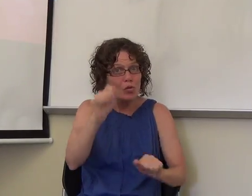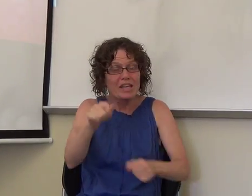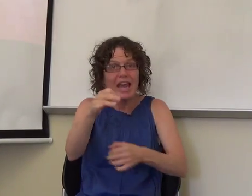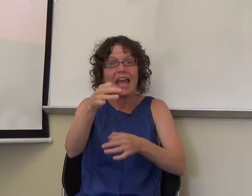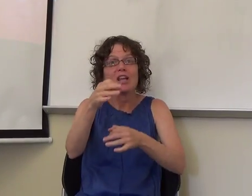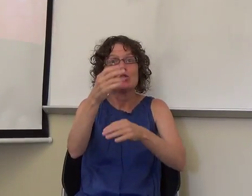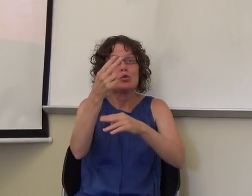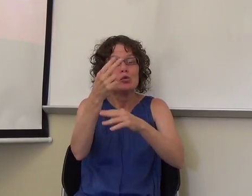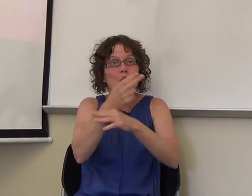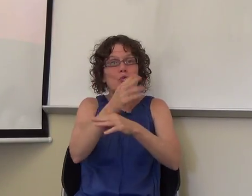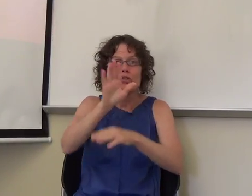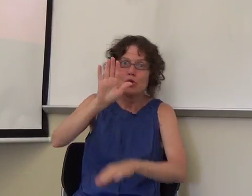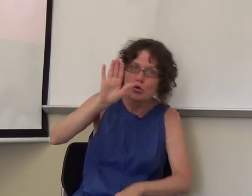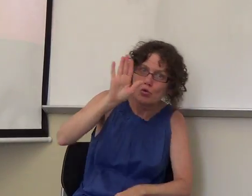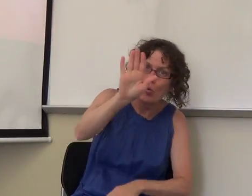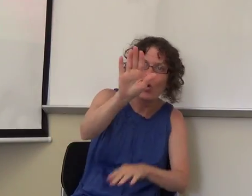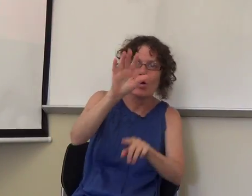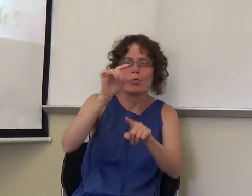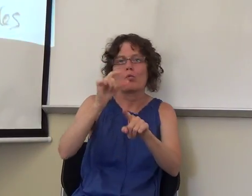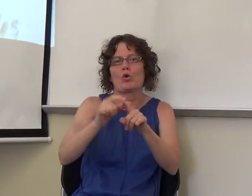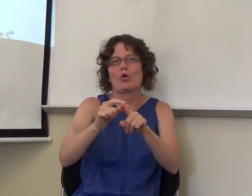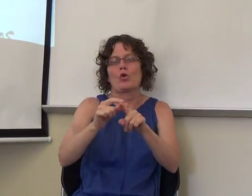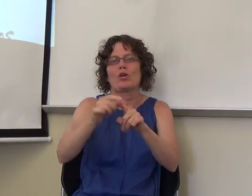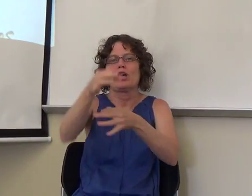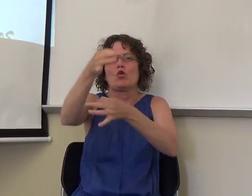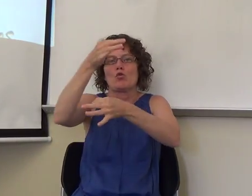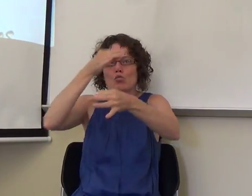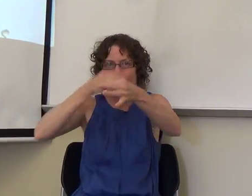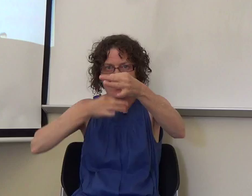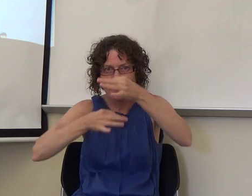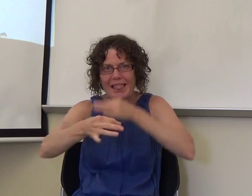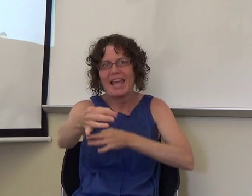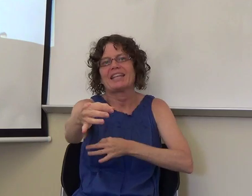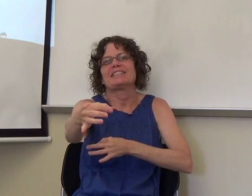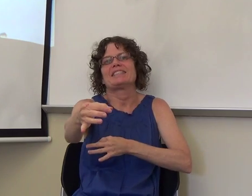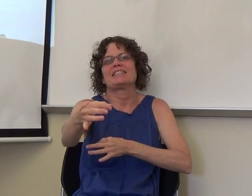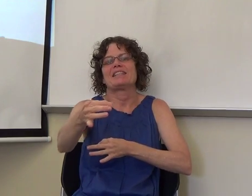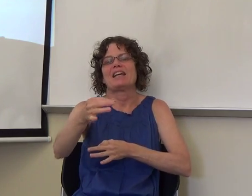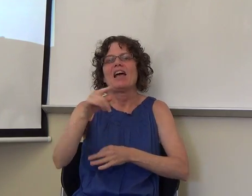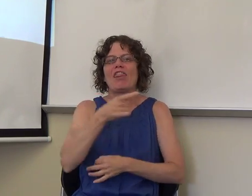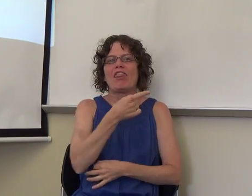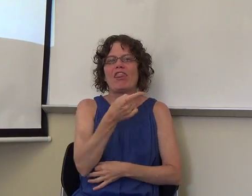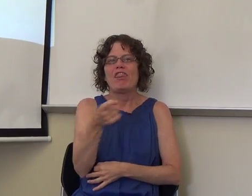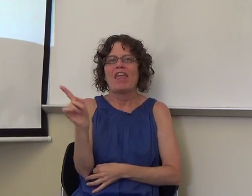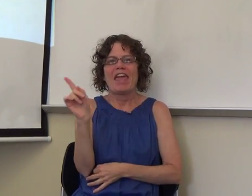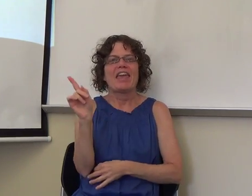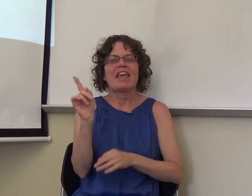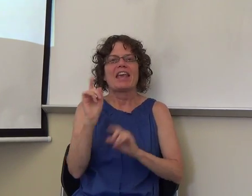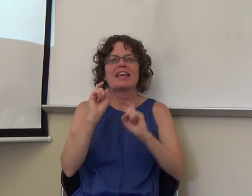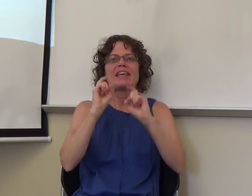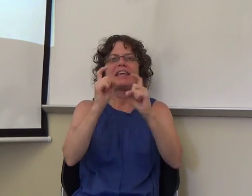replace this word. They give status. That's probably the best word.